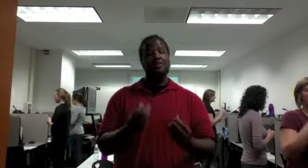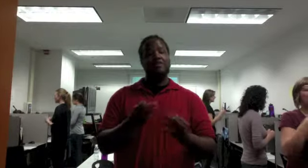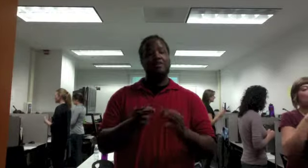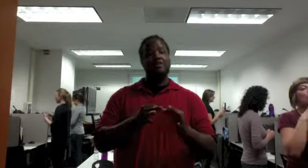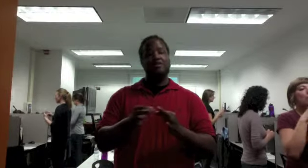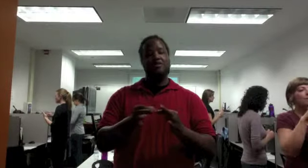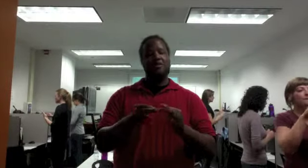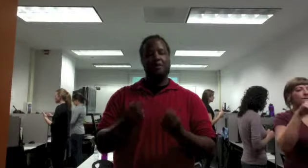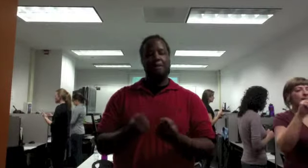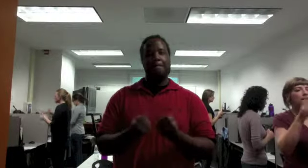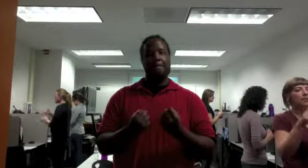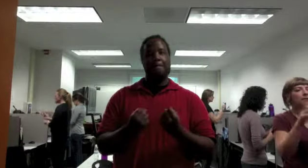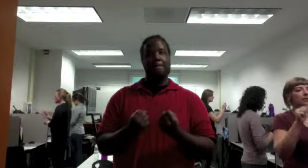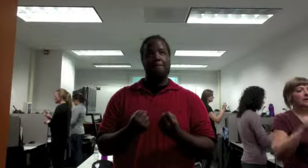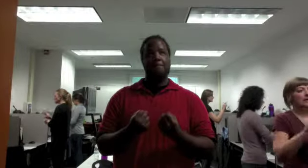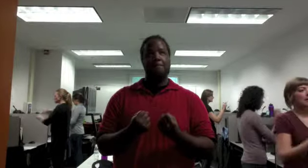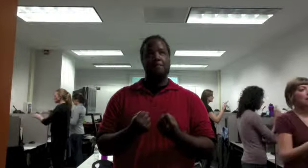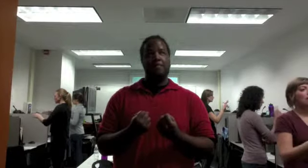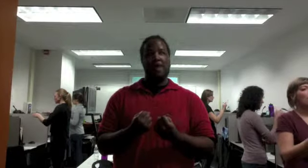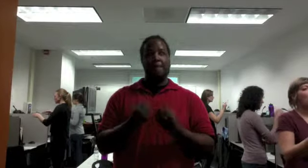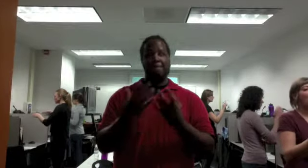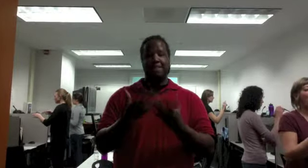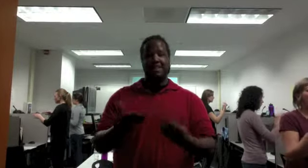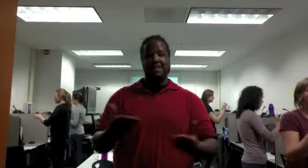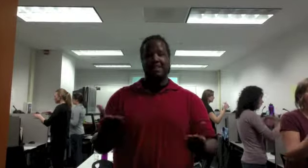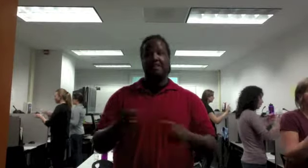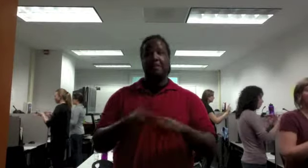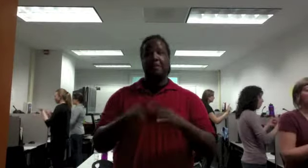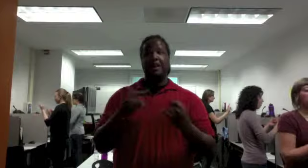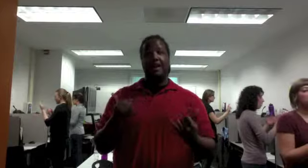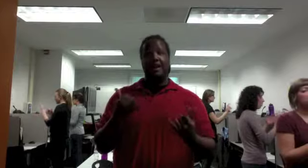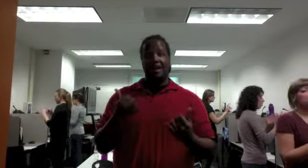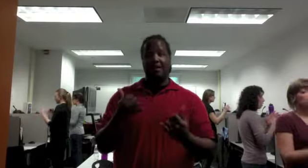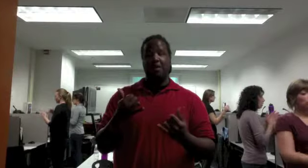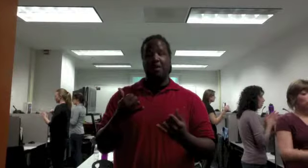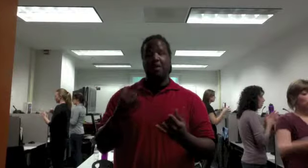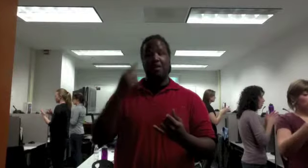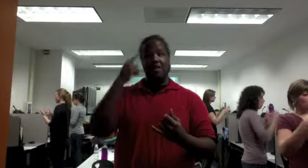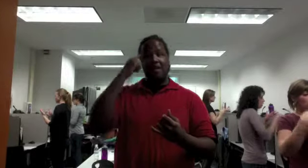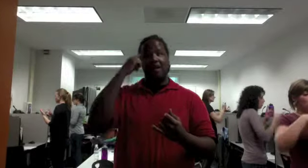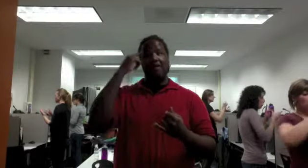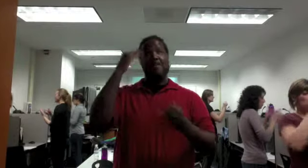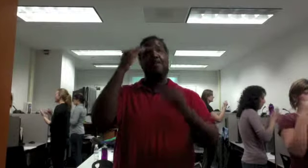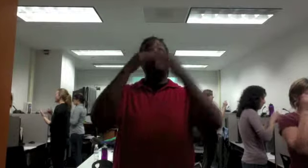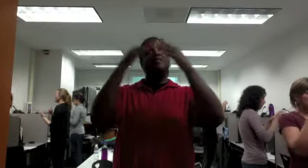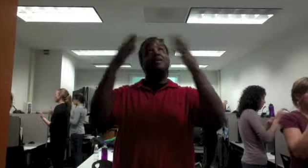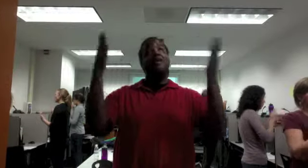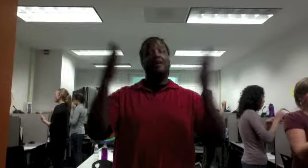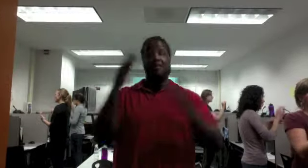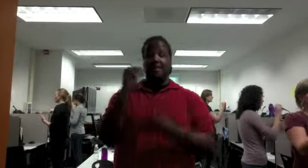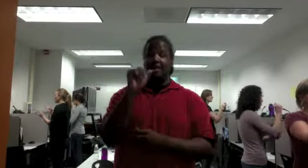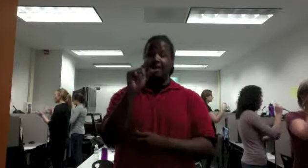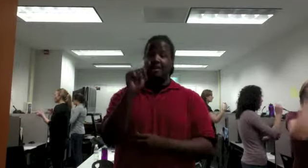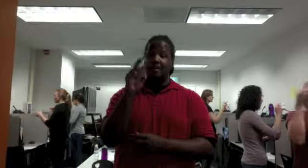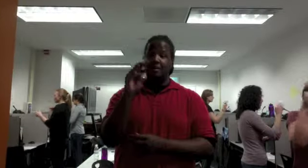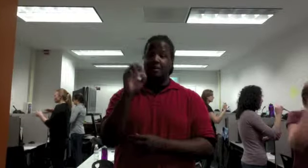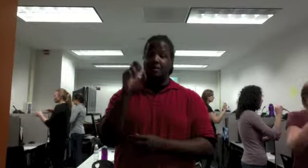This one, you can use saturated to describe a great deal of things. The one we're looking at is the atmosphere. The air in the